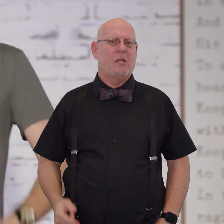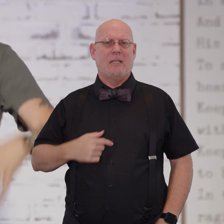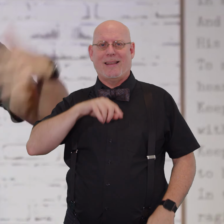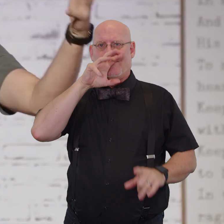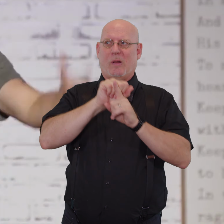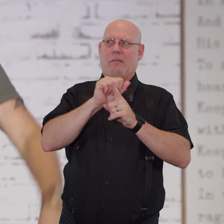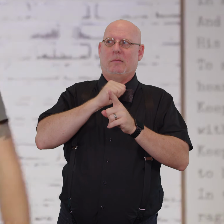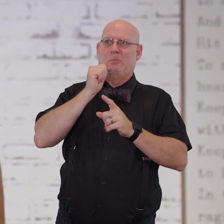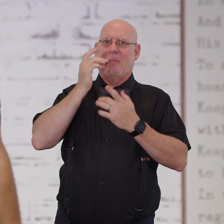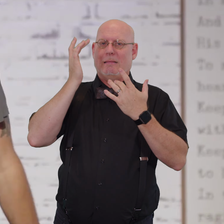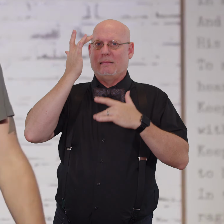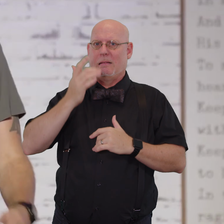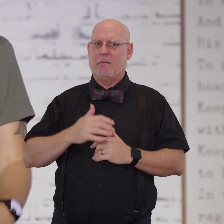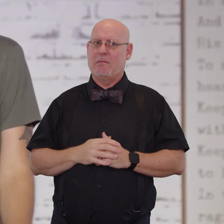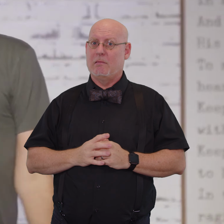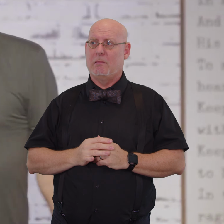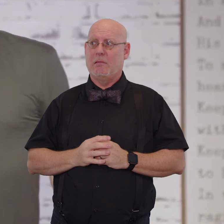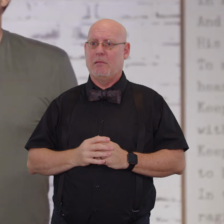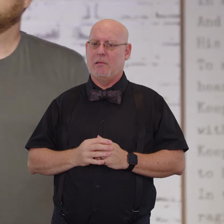And therefore, I'll pretend like I'm not sick.